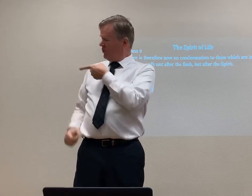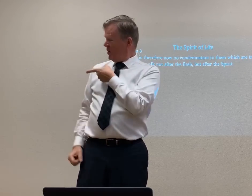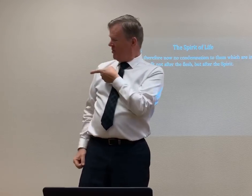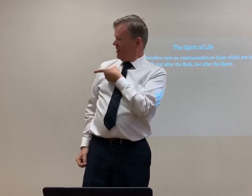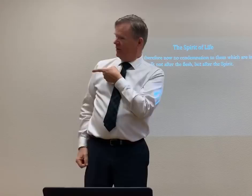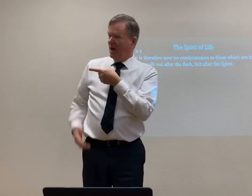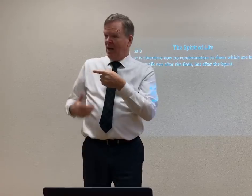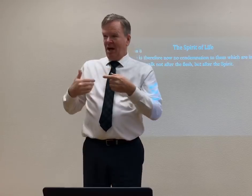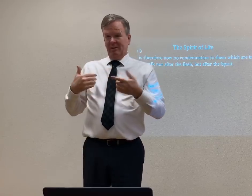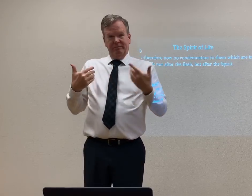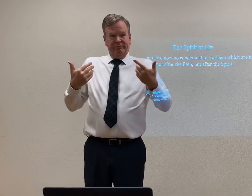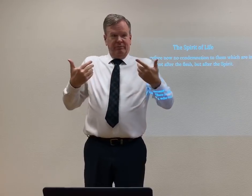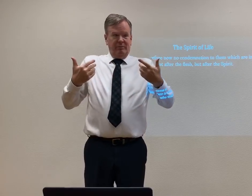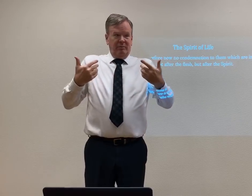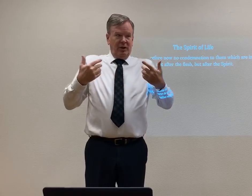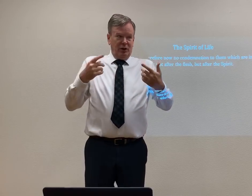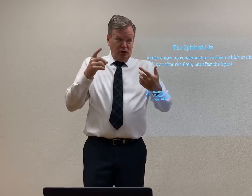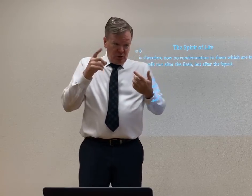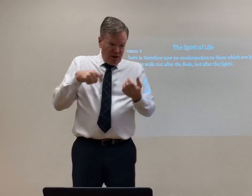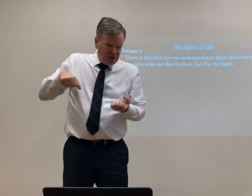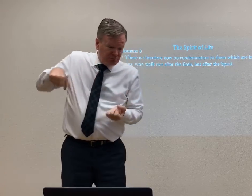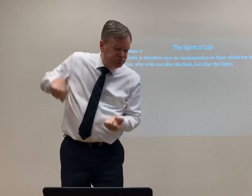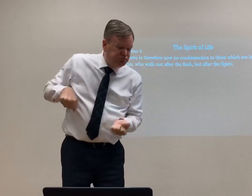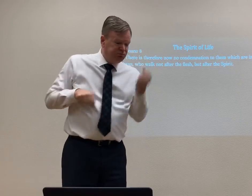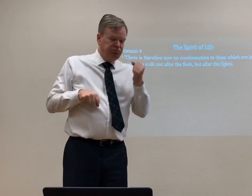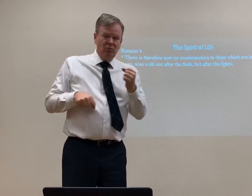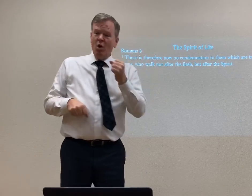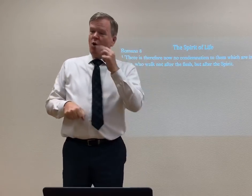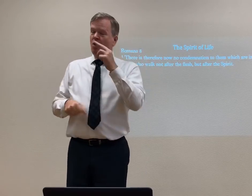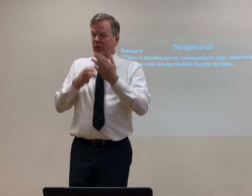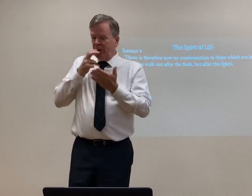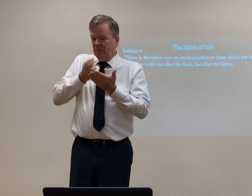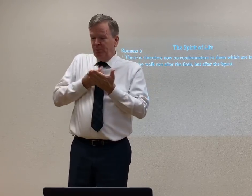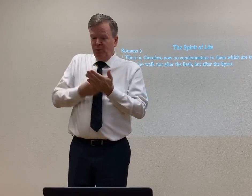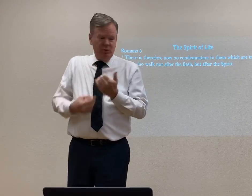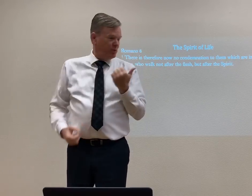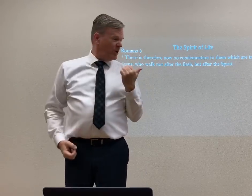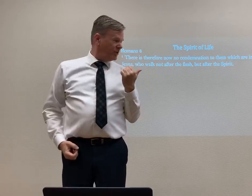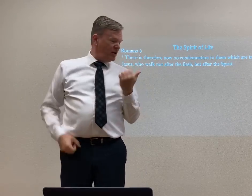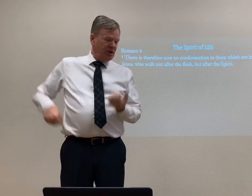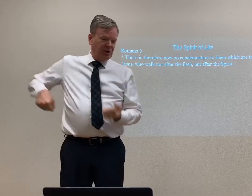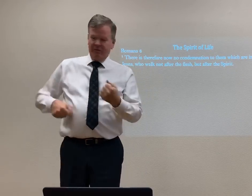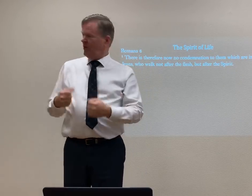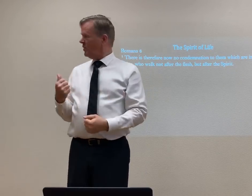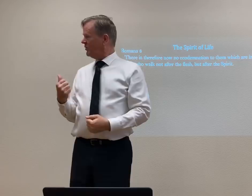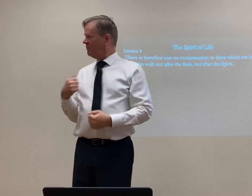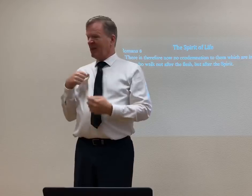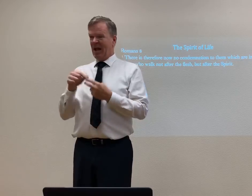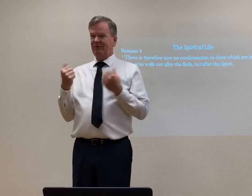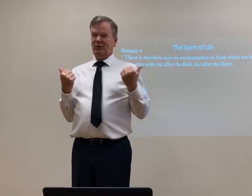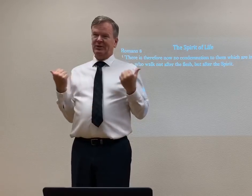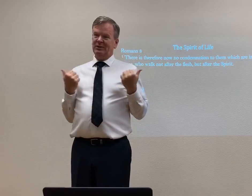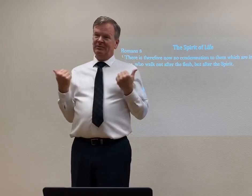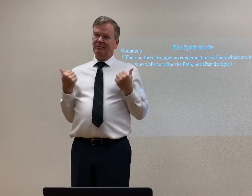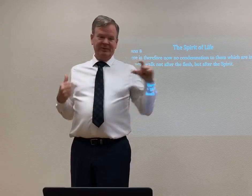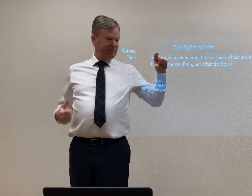I have like my little shovel nearby, right? My hypothetical shovel. Like, do I go into it or do I go deep using the shovel or do